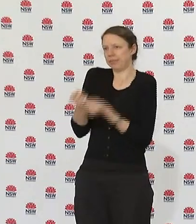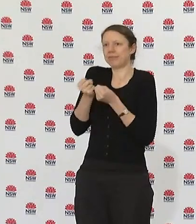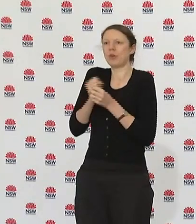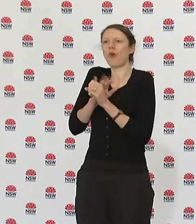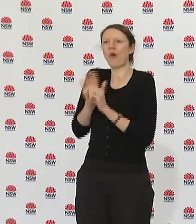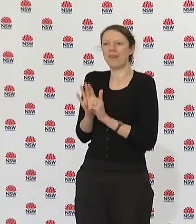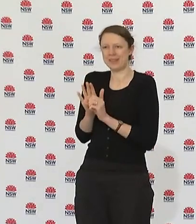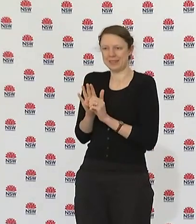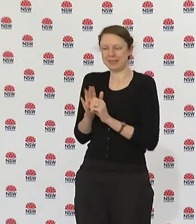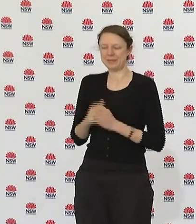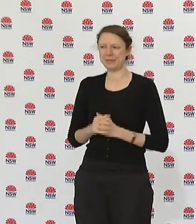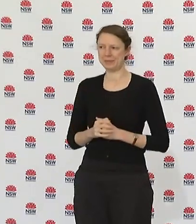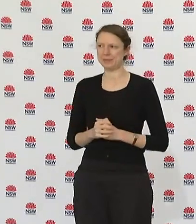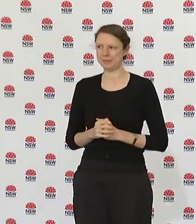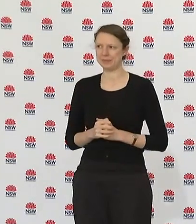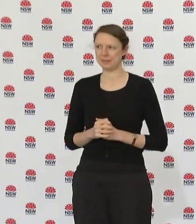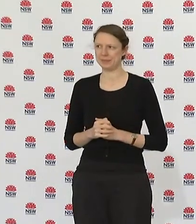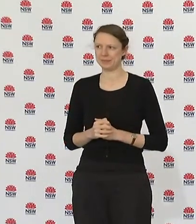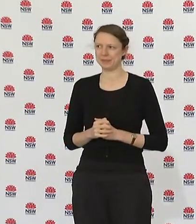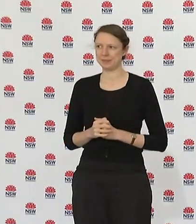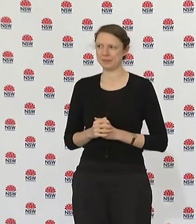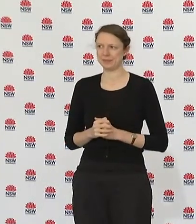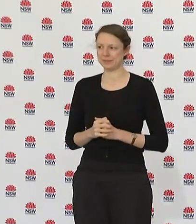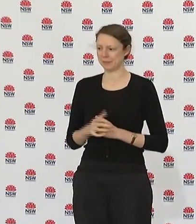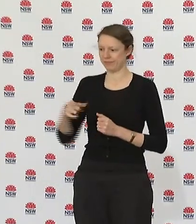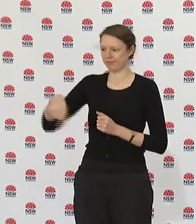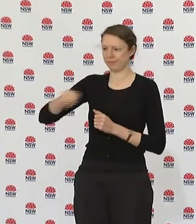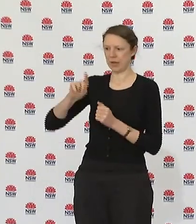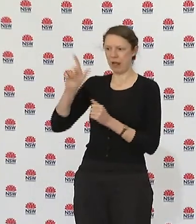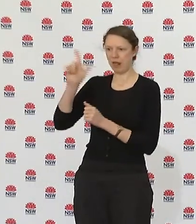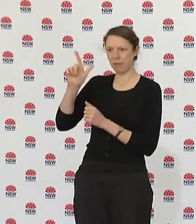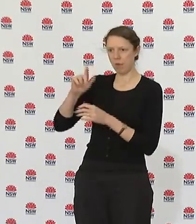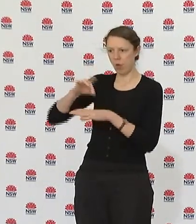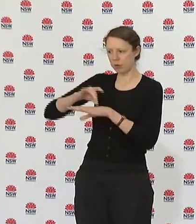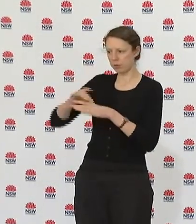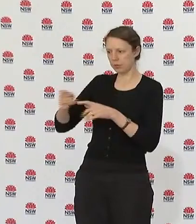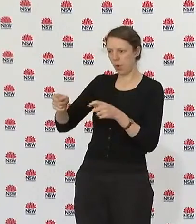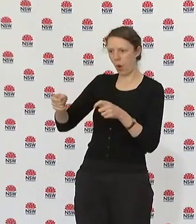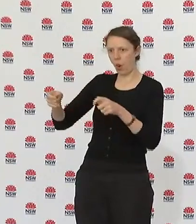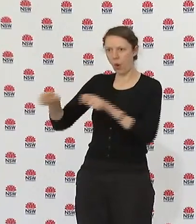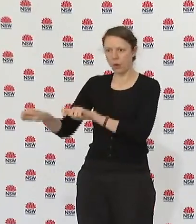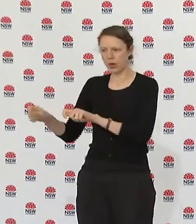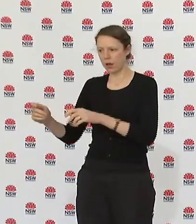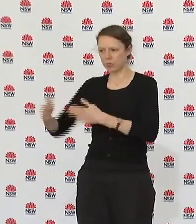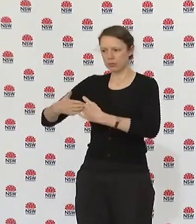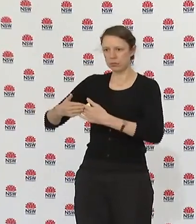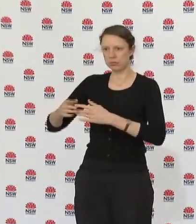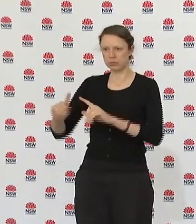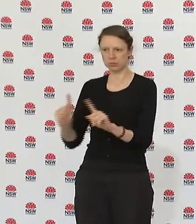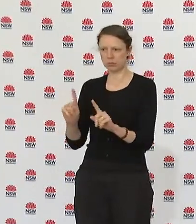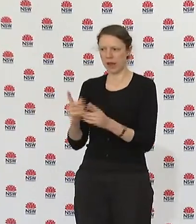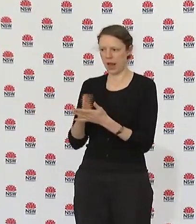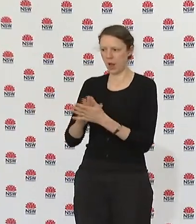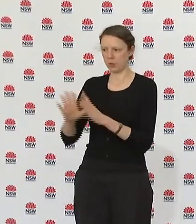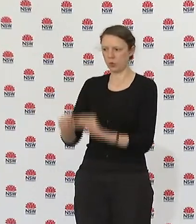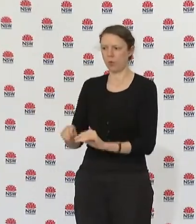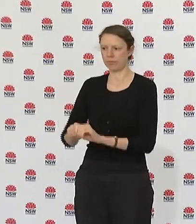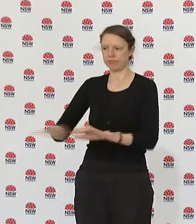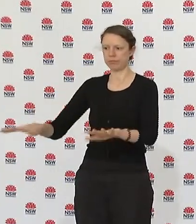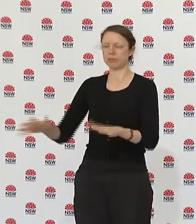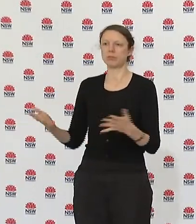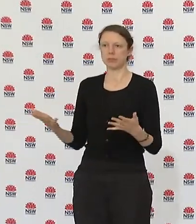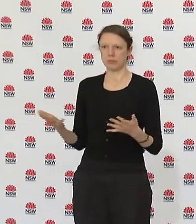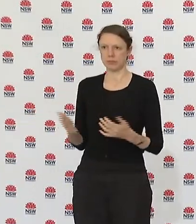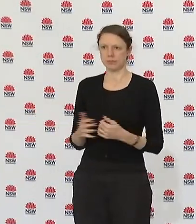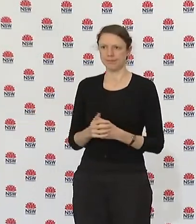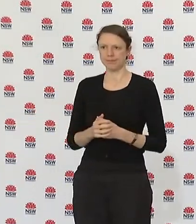that geriatric ward, is it now in lockdown? You know, what's being done to stop the spread in between? There's obviously been a number of infections already. Yeah,